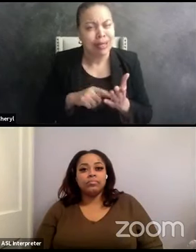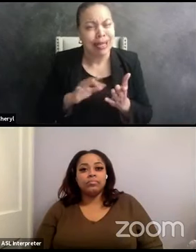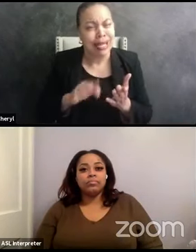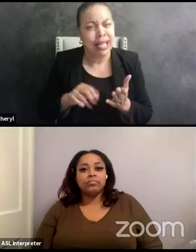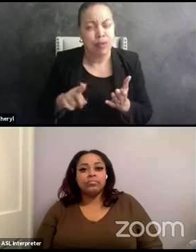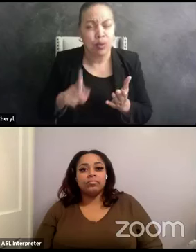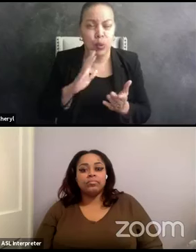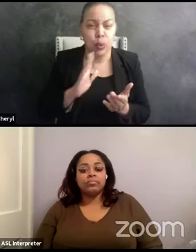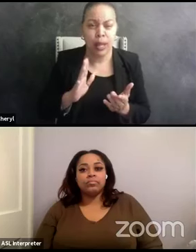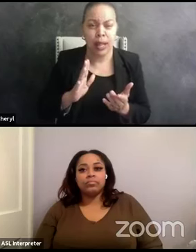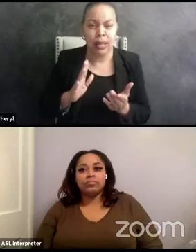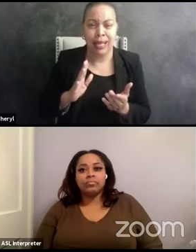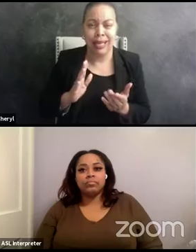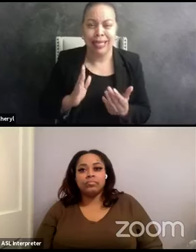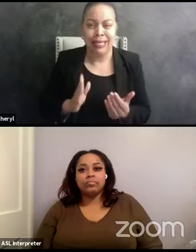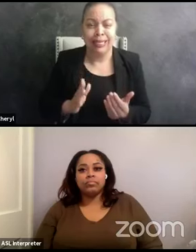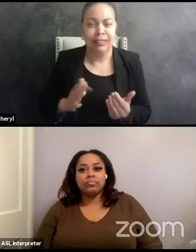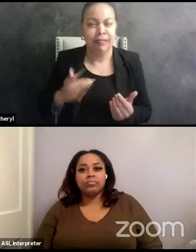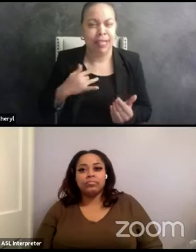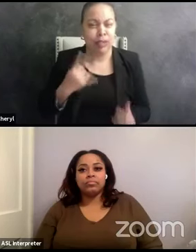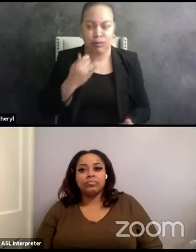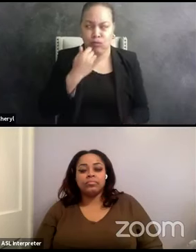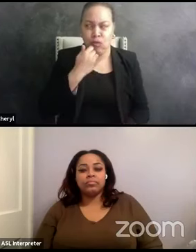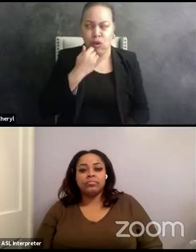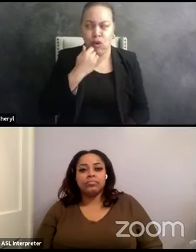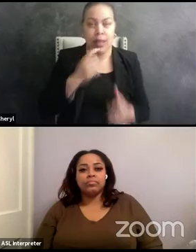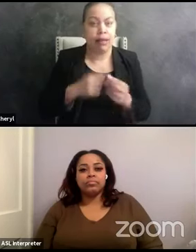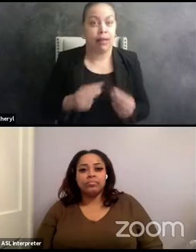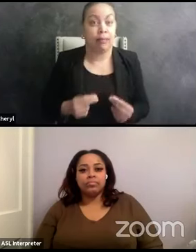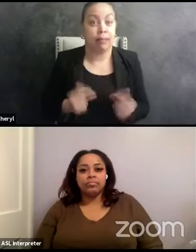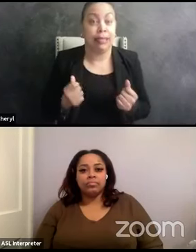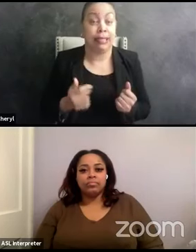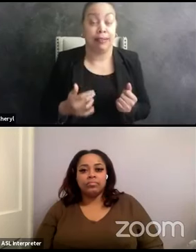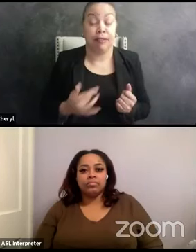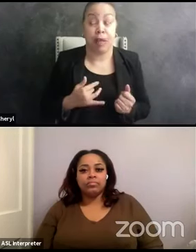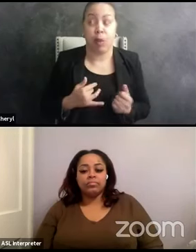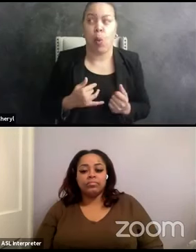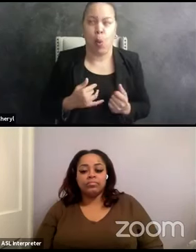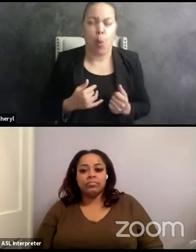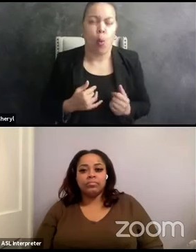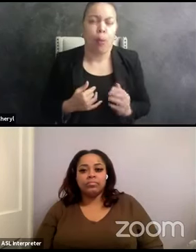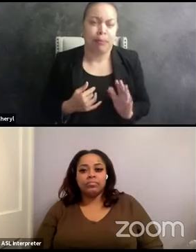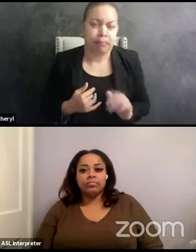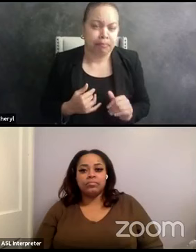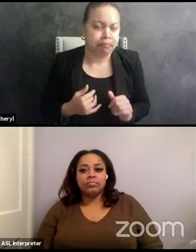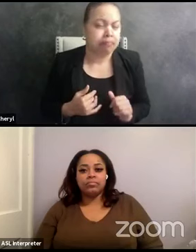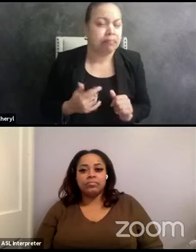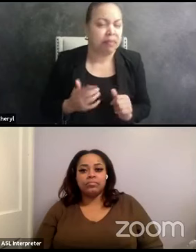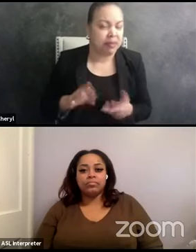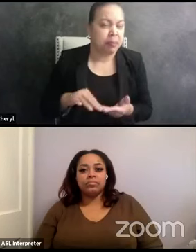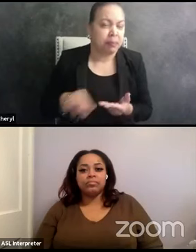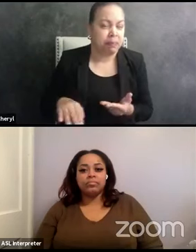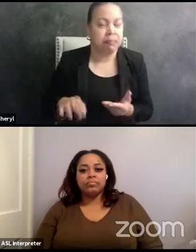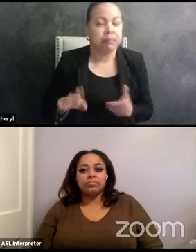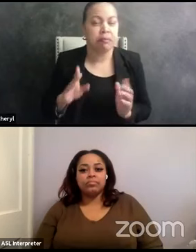you'll feel a pang that something's wrong, and then you'll also immediately feel this urge to try to excuse